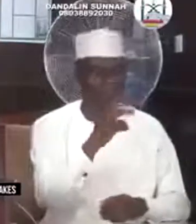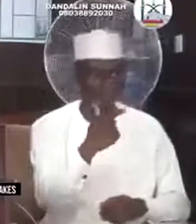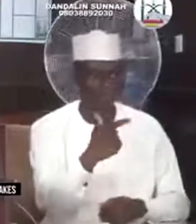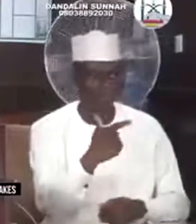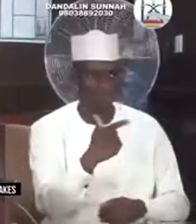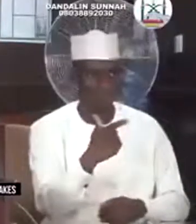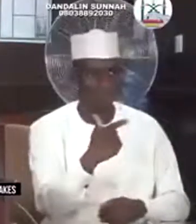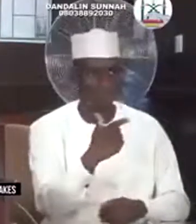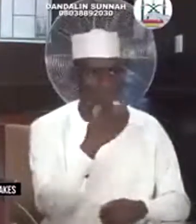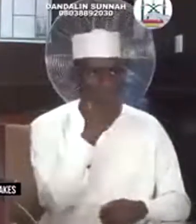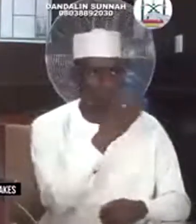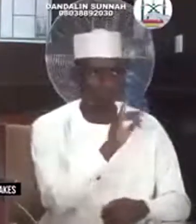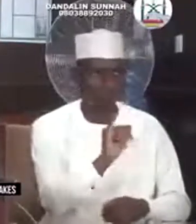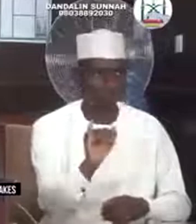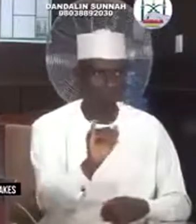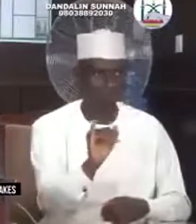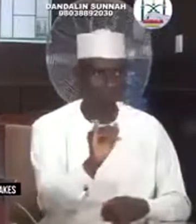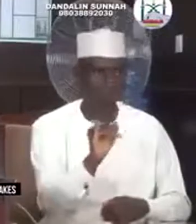good.